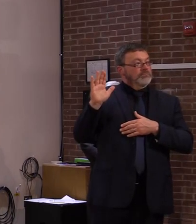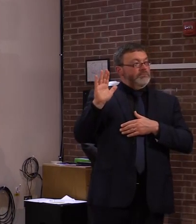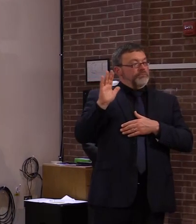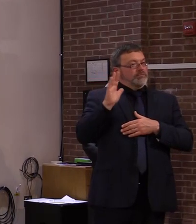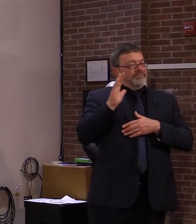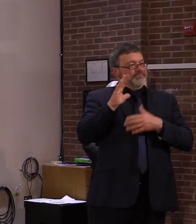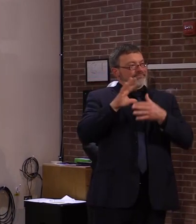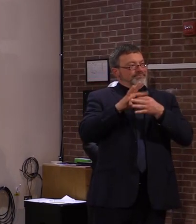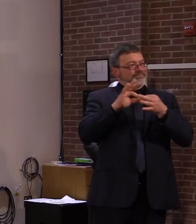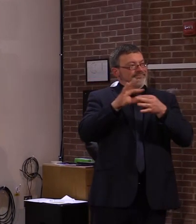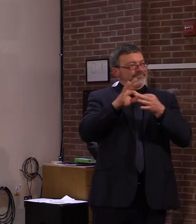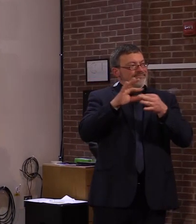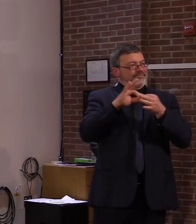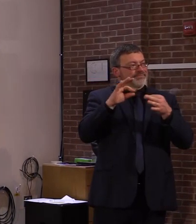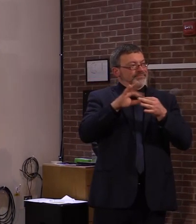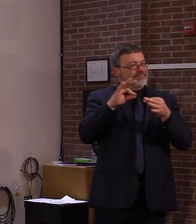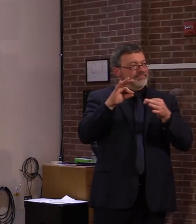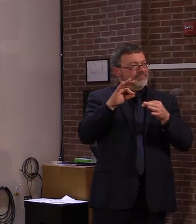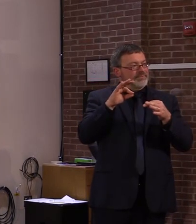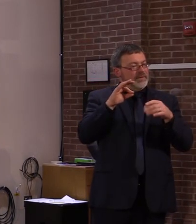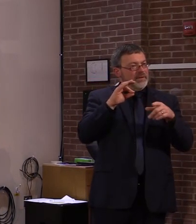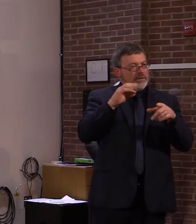load on Vermont ICUs.